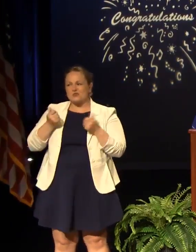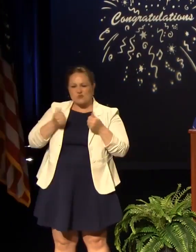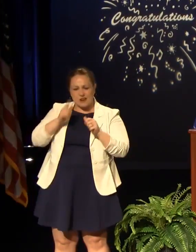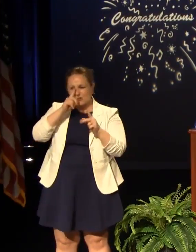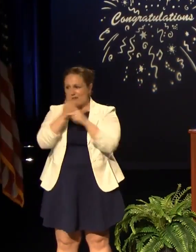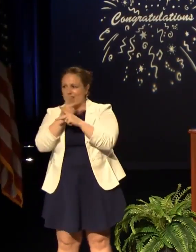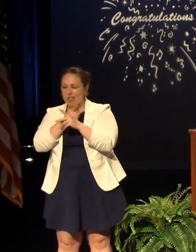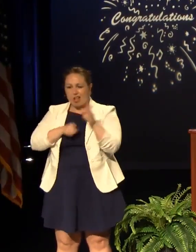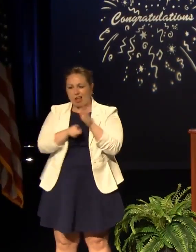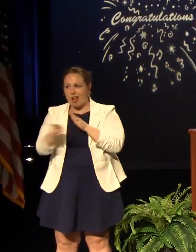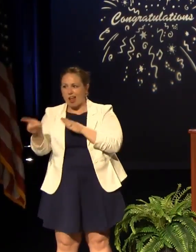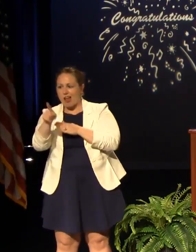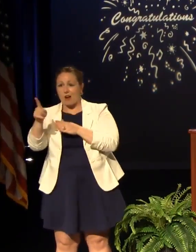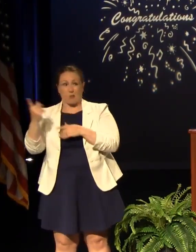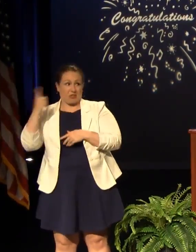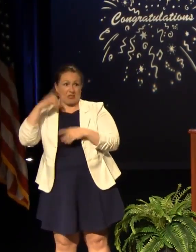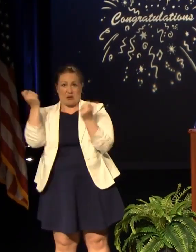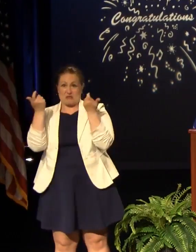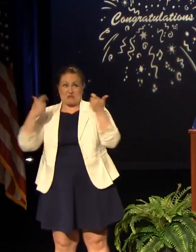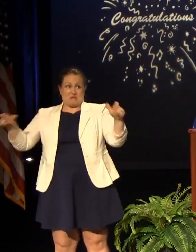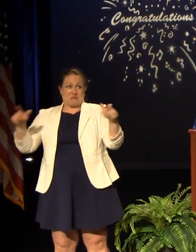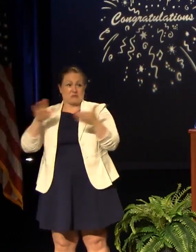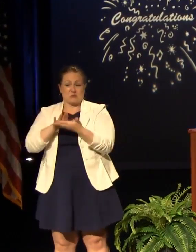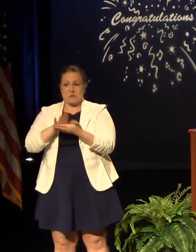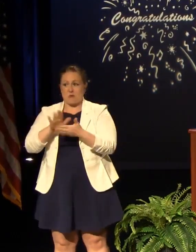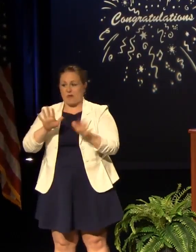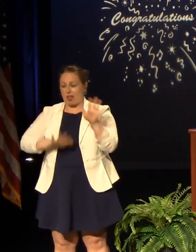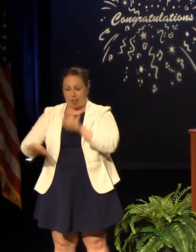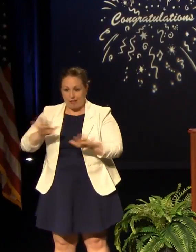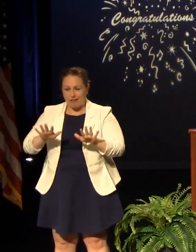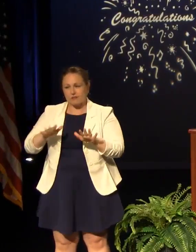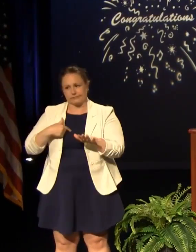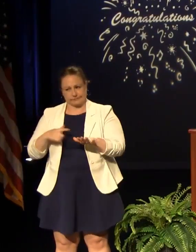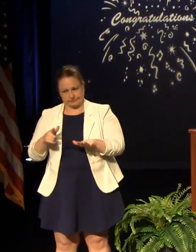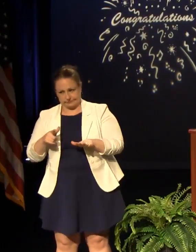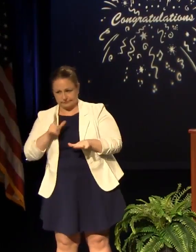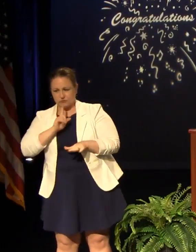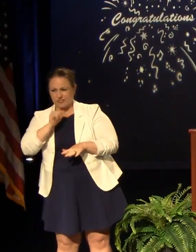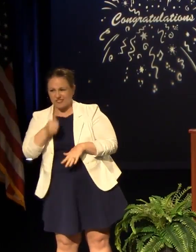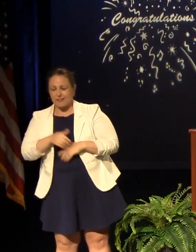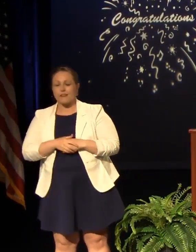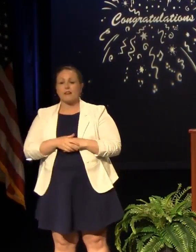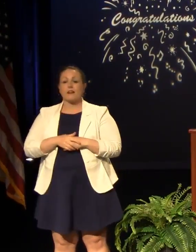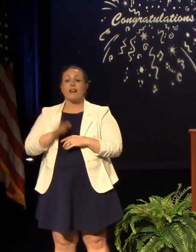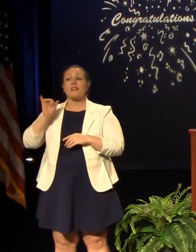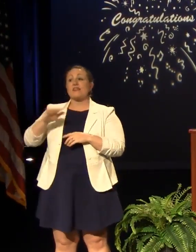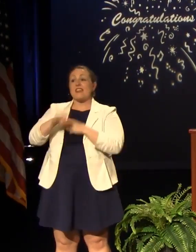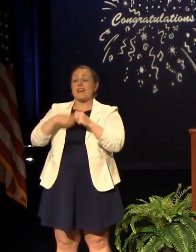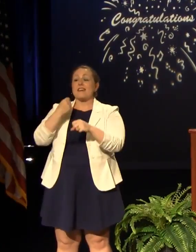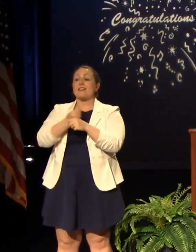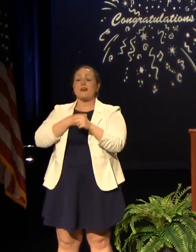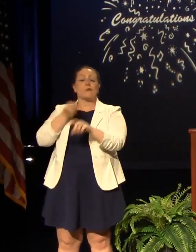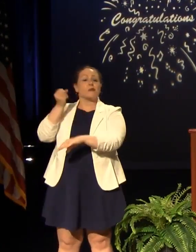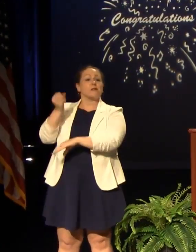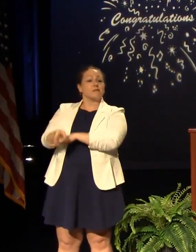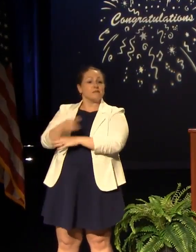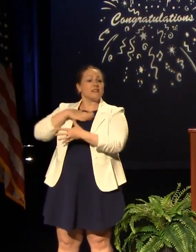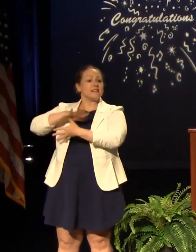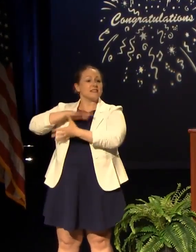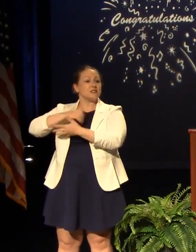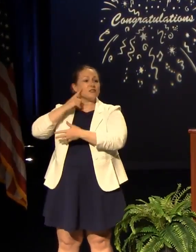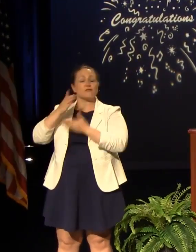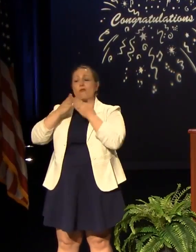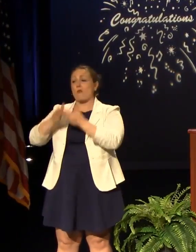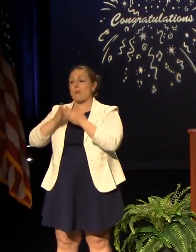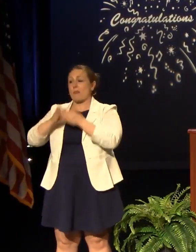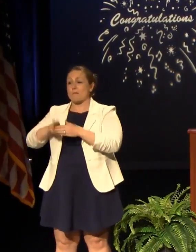year was the start of what would be a lasting legacy here at Lakeview. That year, we beat the seniors out in the boat regatta, and we didn't place